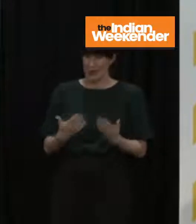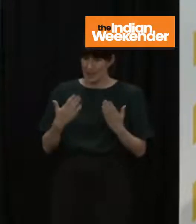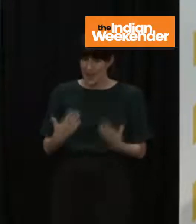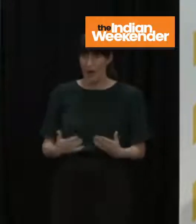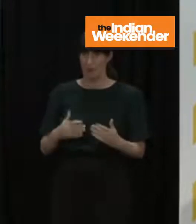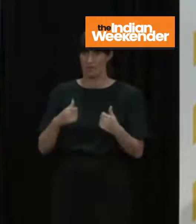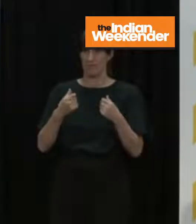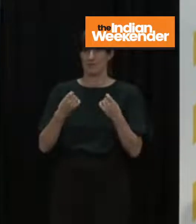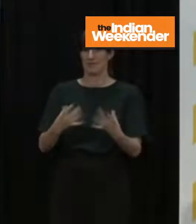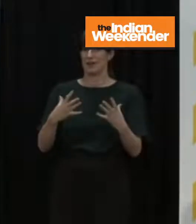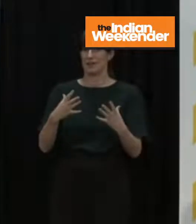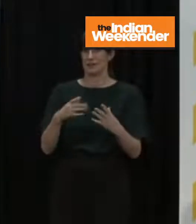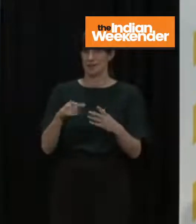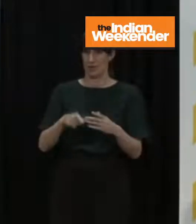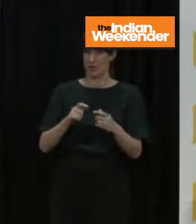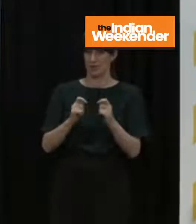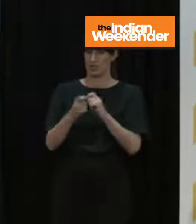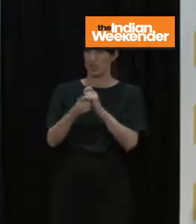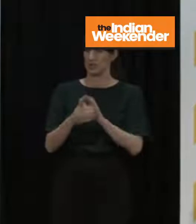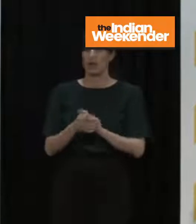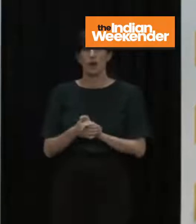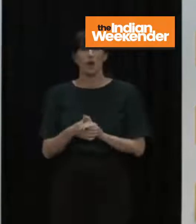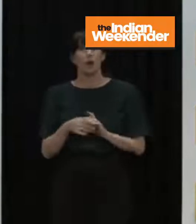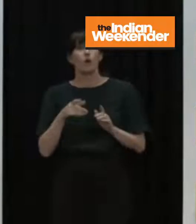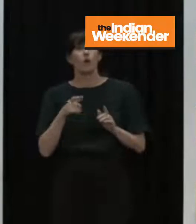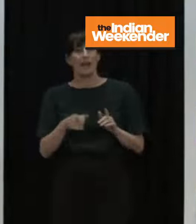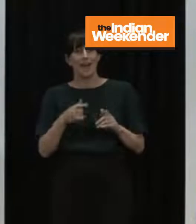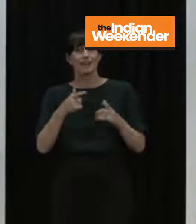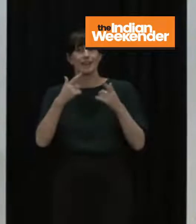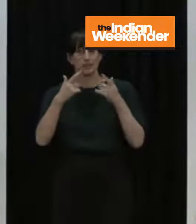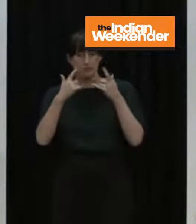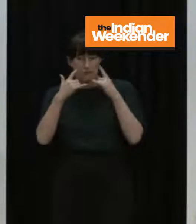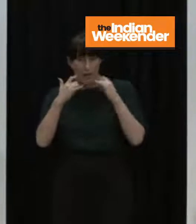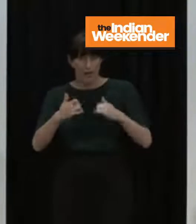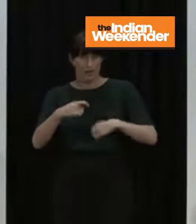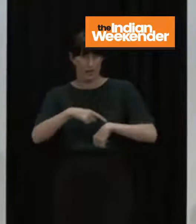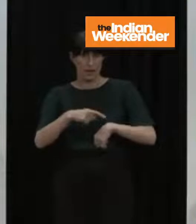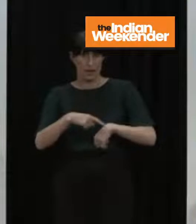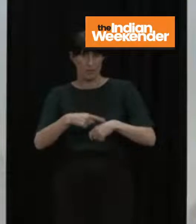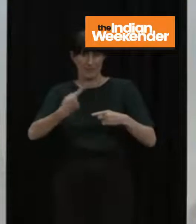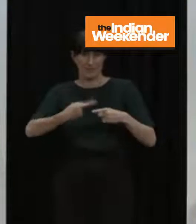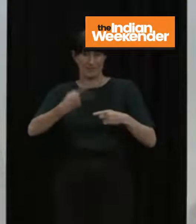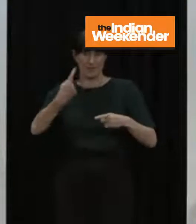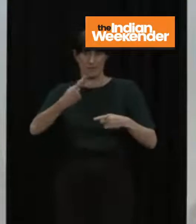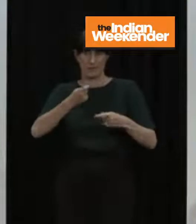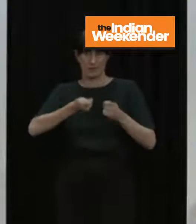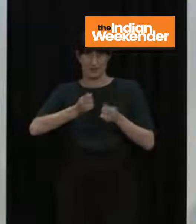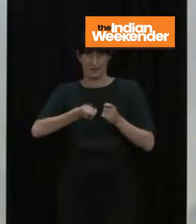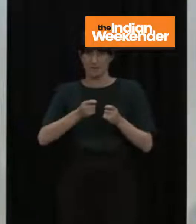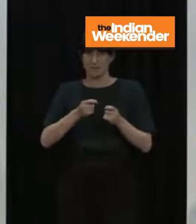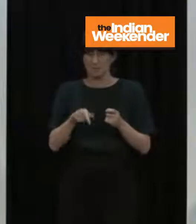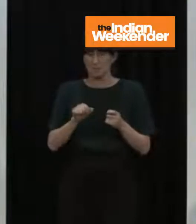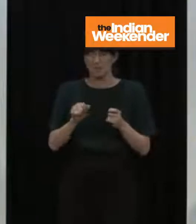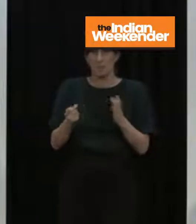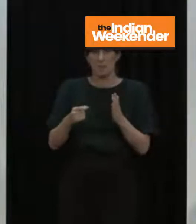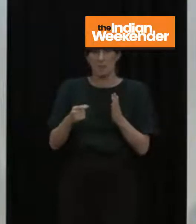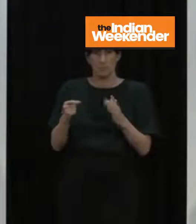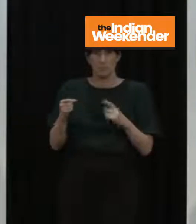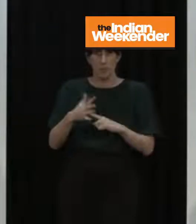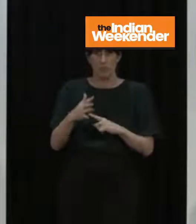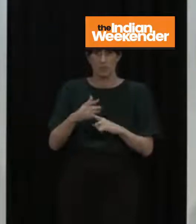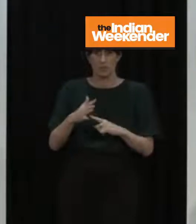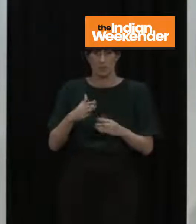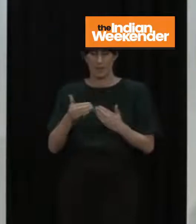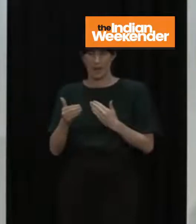undertook the trial process with rapid antigen testing, and while rapid antigen testing is and will be an important part of how we